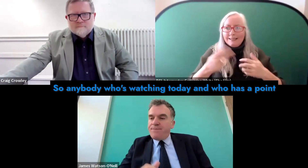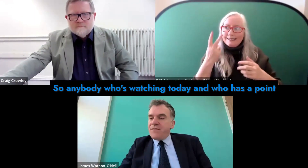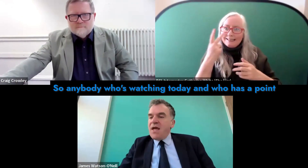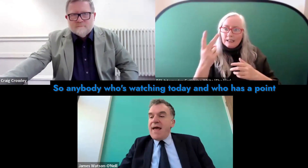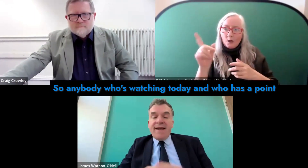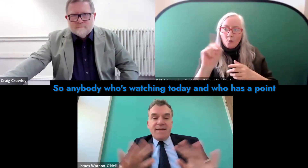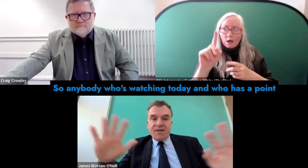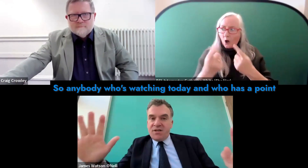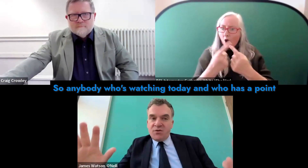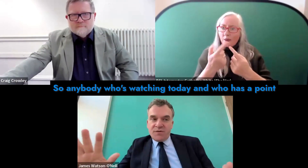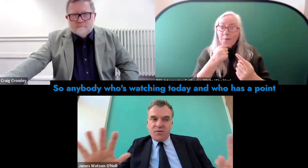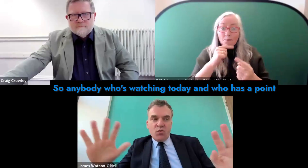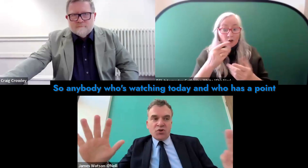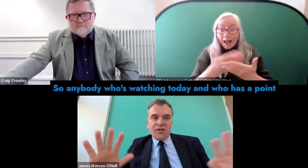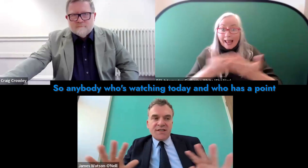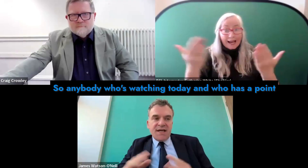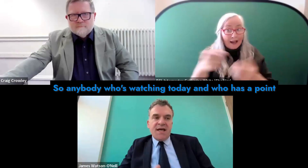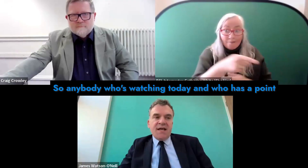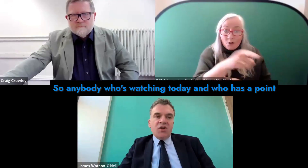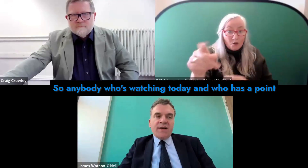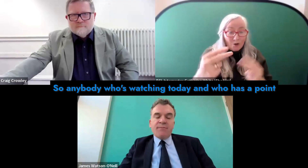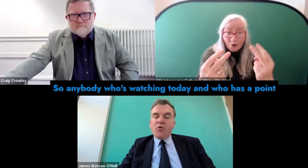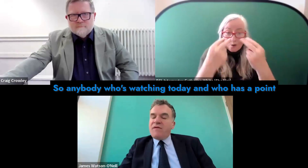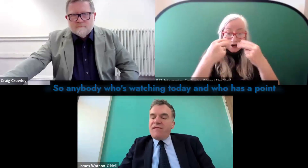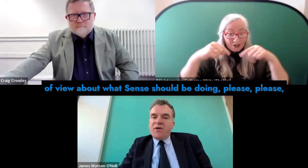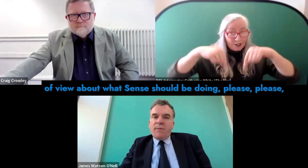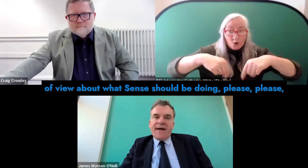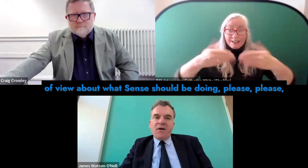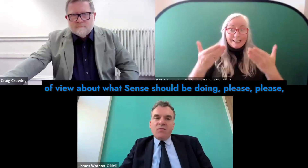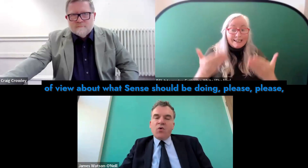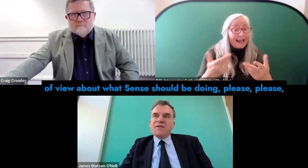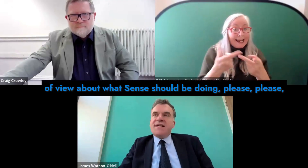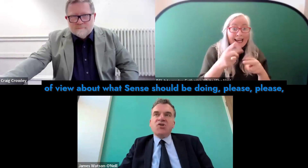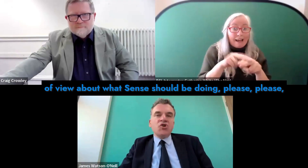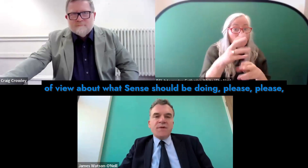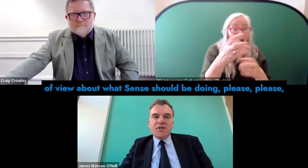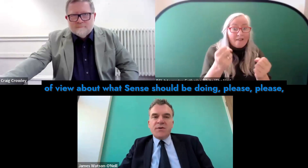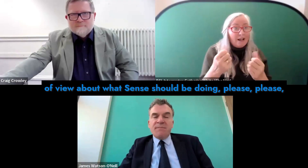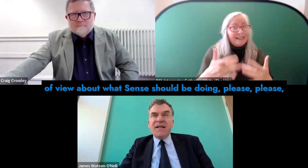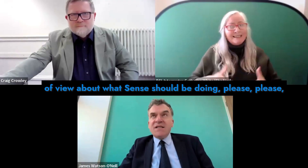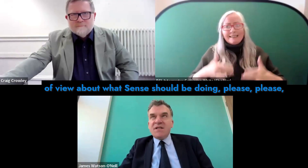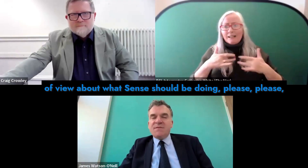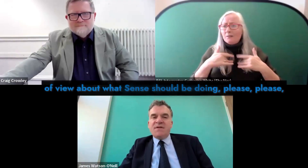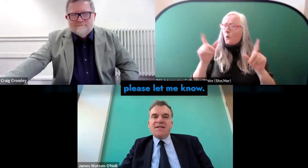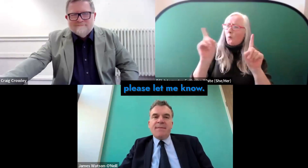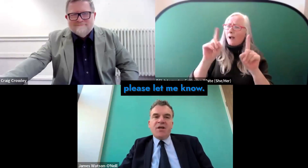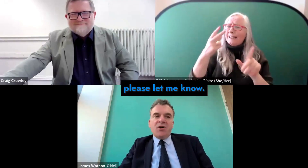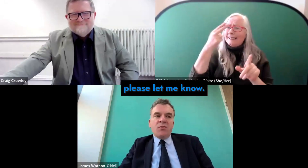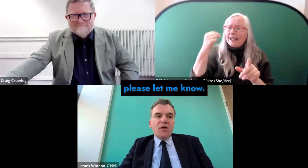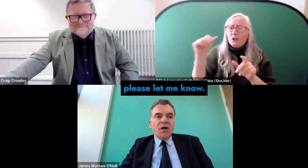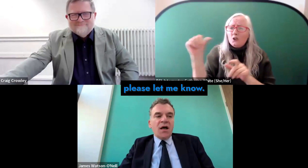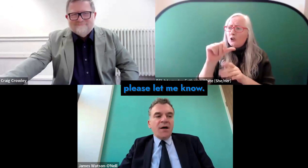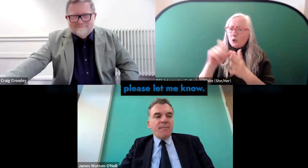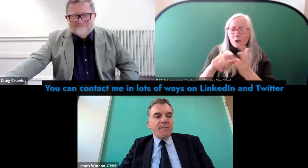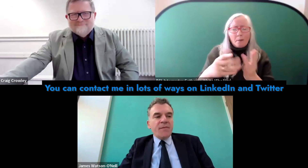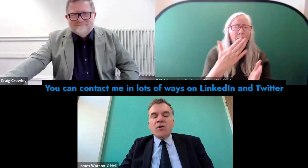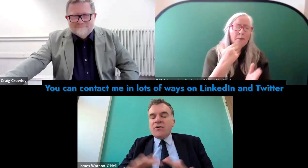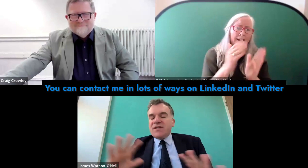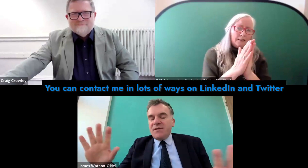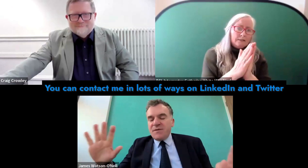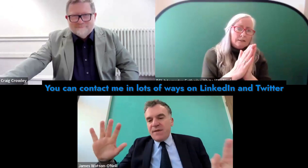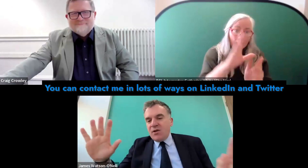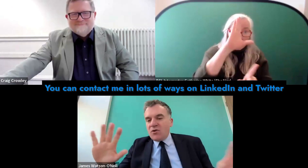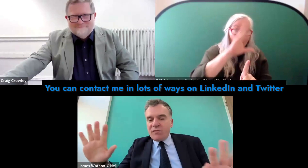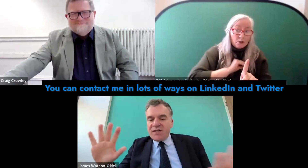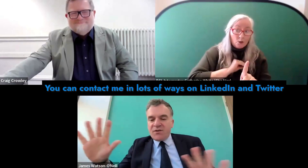So anybody who's watching today and who has a point of view about what Sense should be doing, please let me know. You